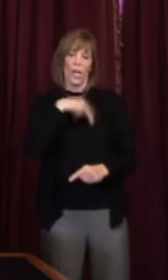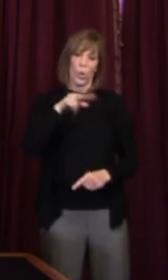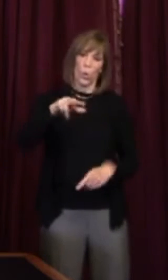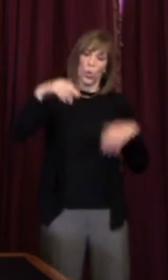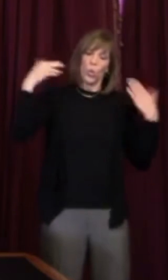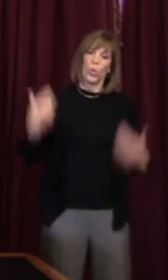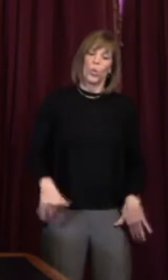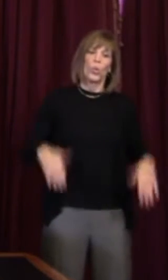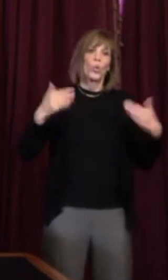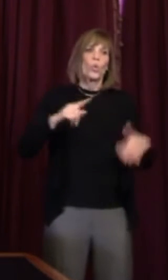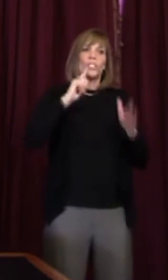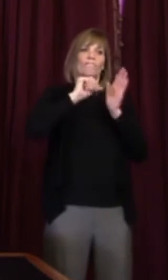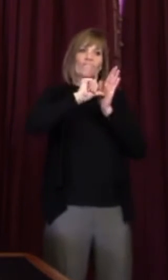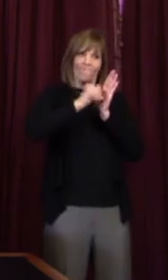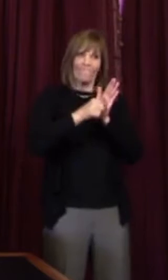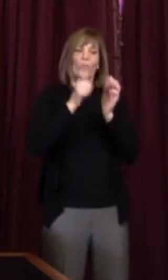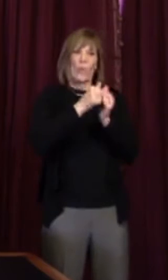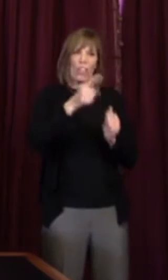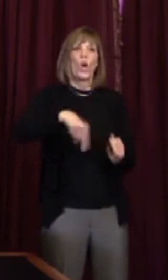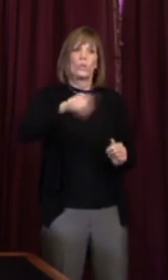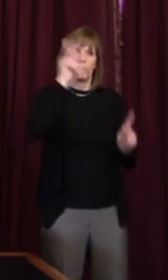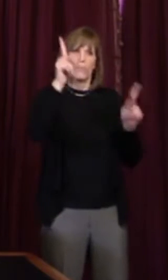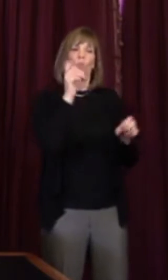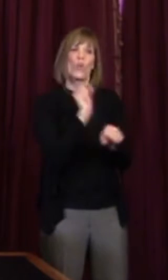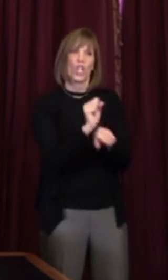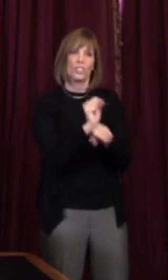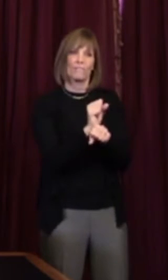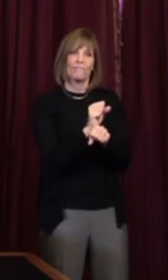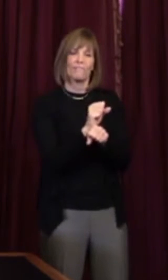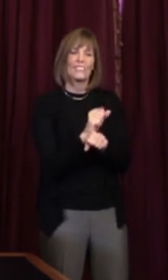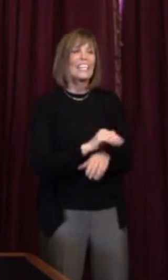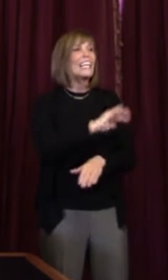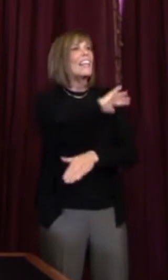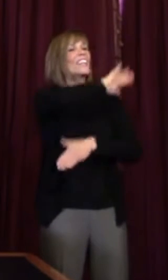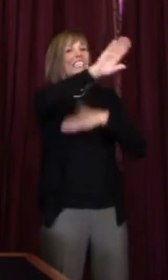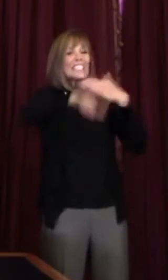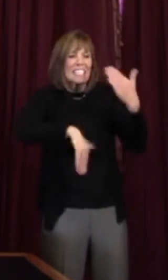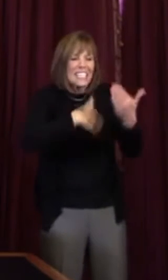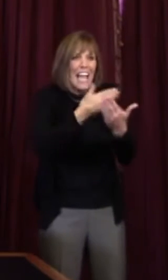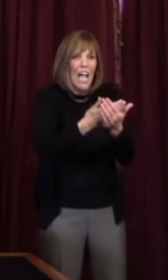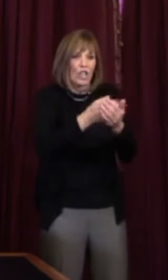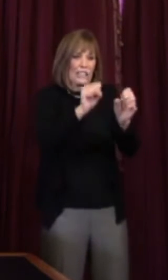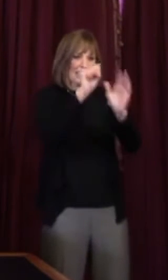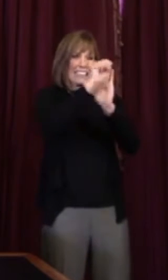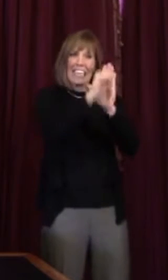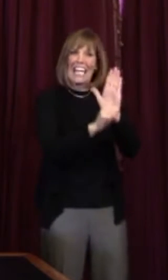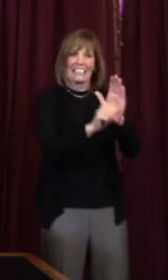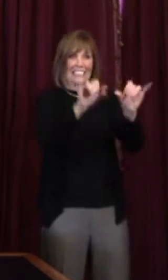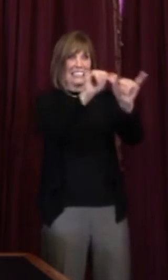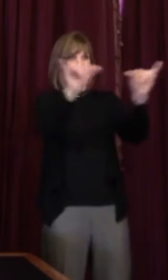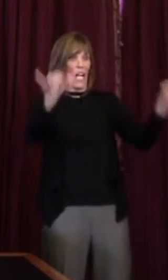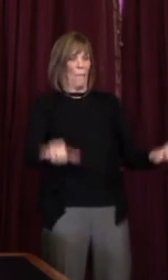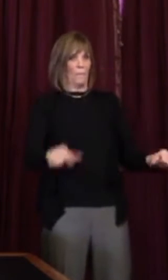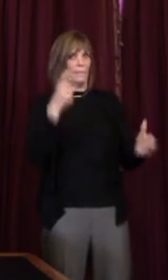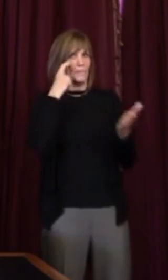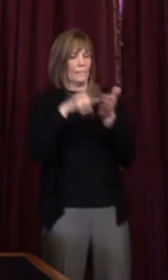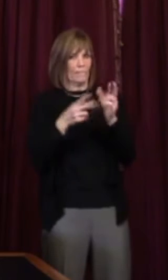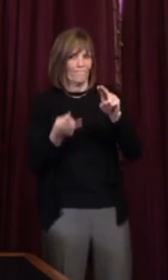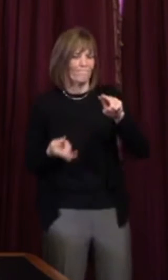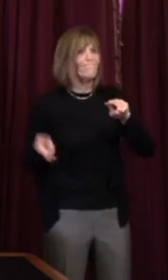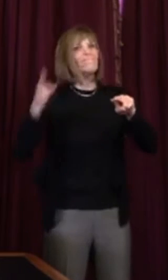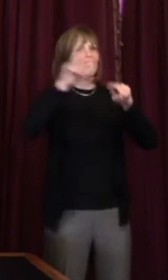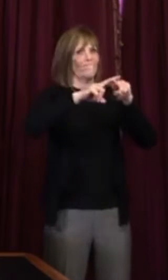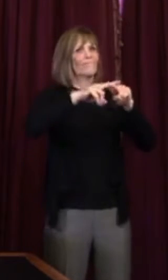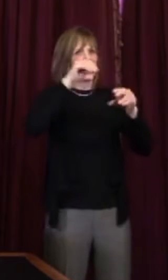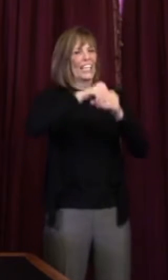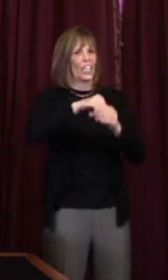over the past 8 months. The entire system, the entire state, is seeing an increase of COVID patients.